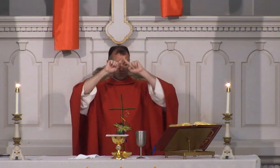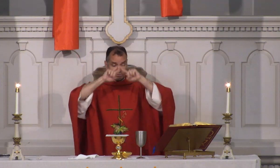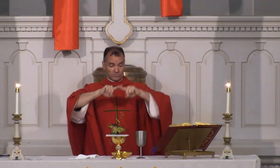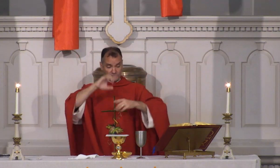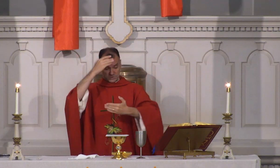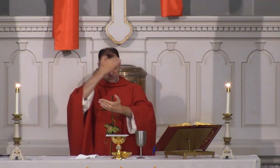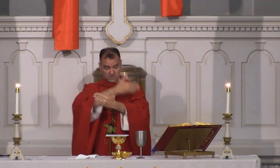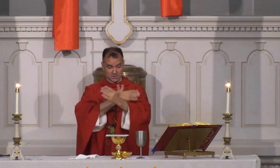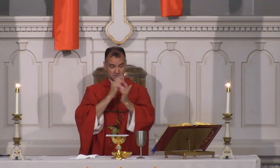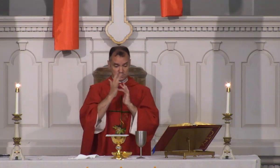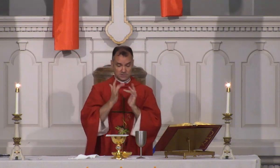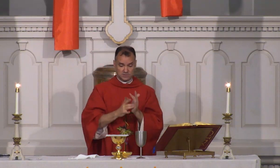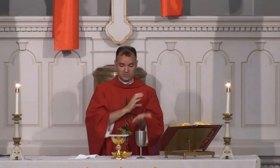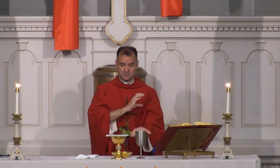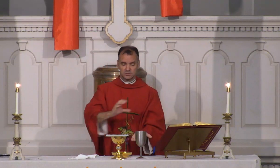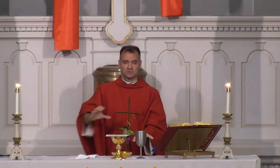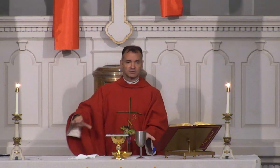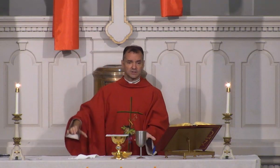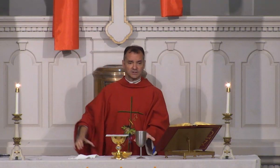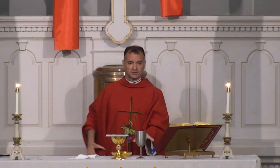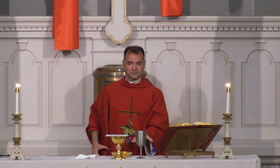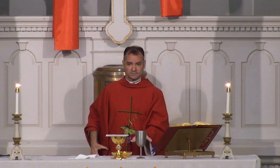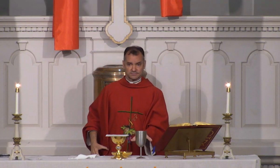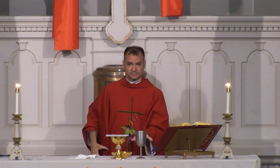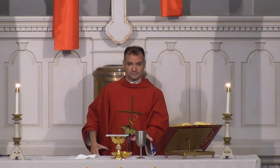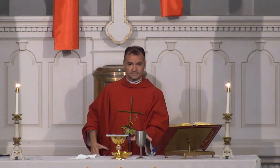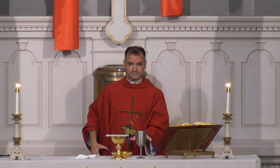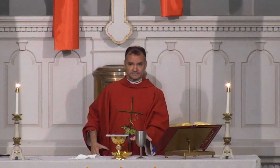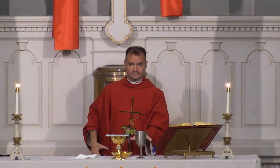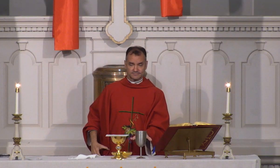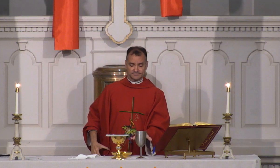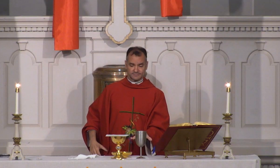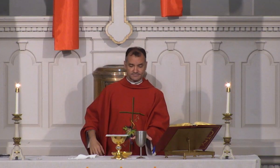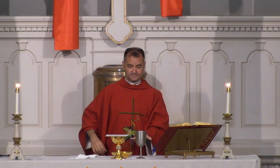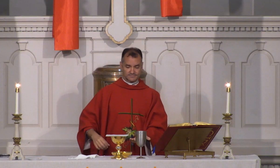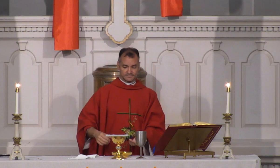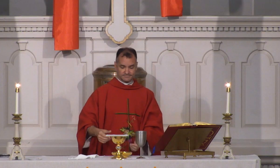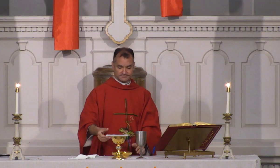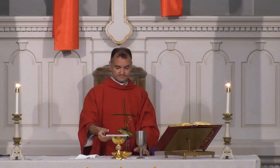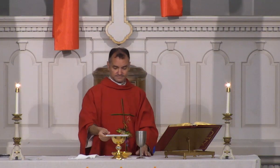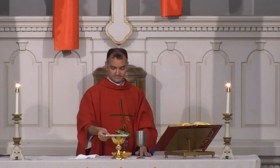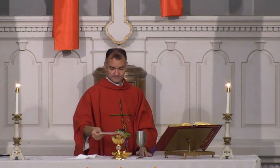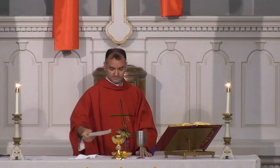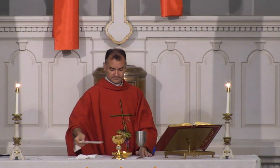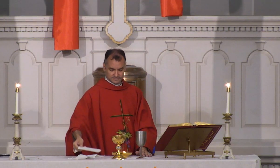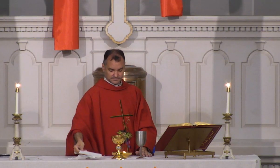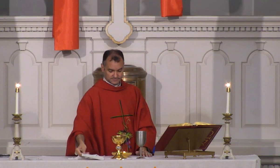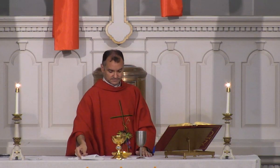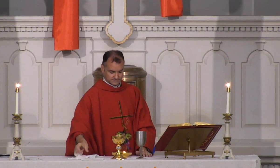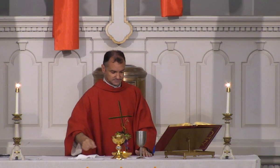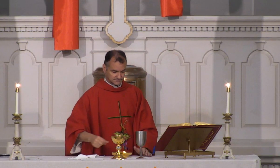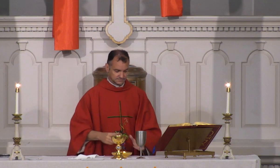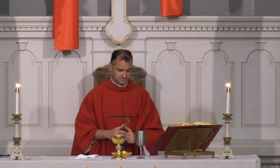be co-heirs to eternal life, and may praise and glorify you through your Son, Jesus Christ.